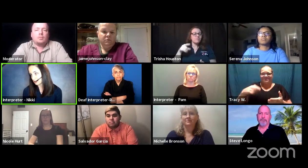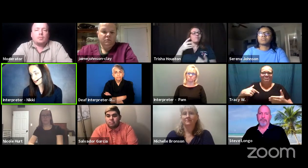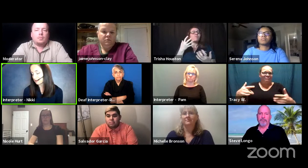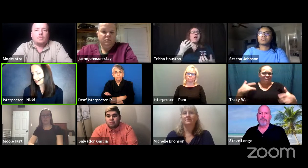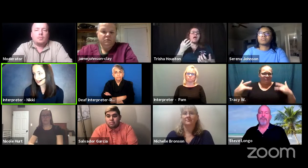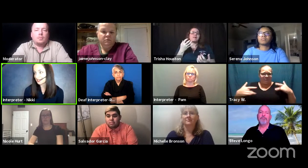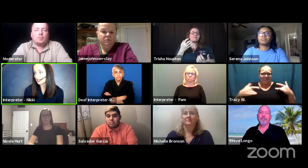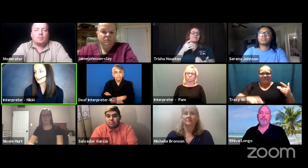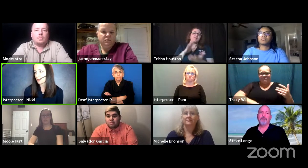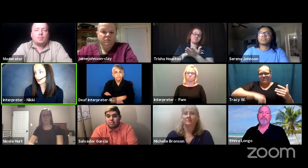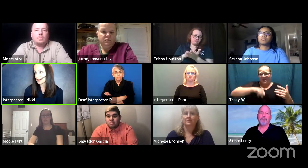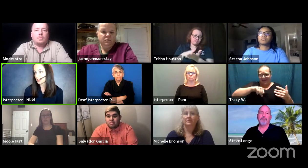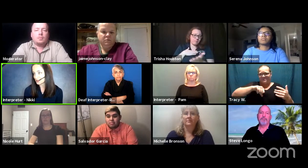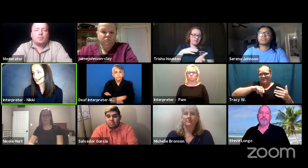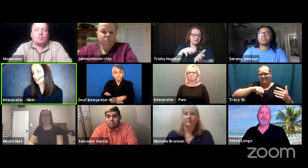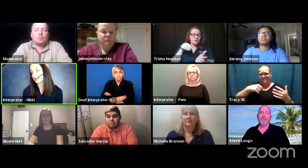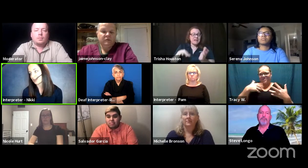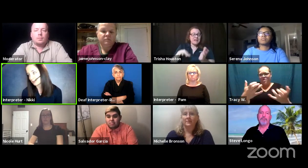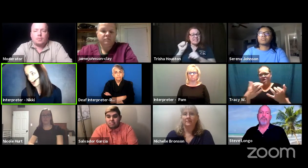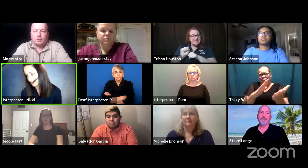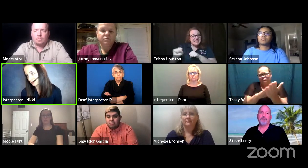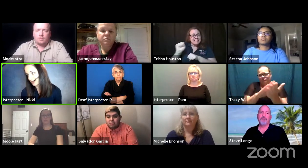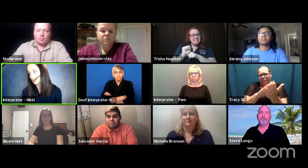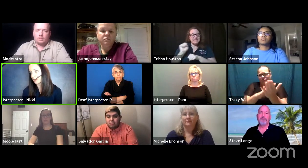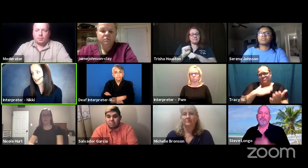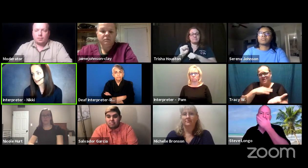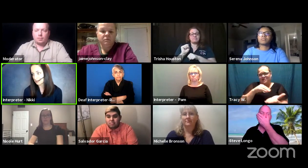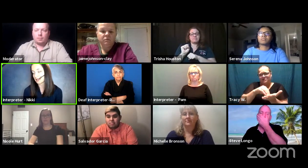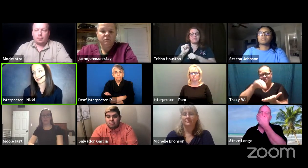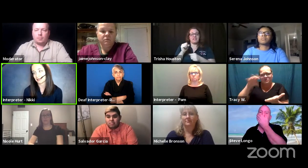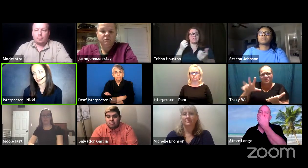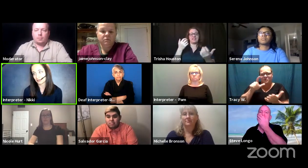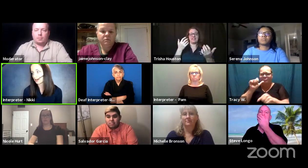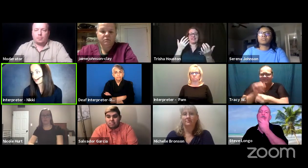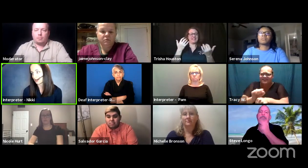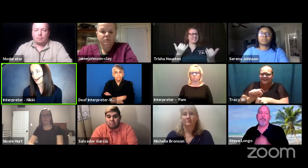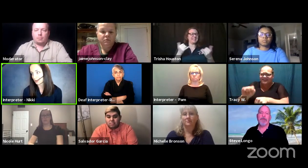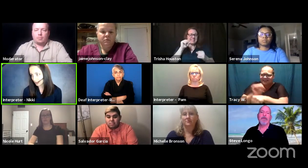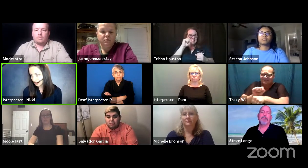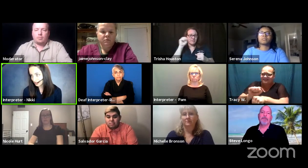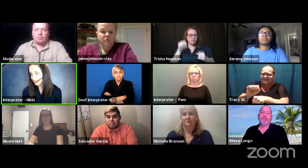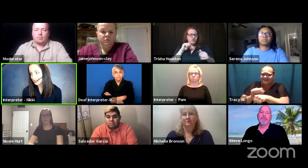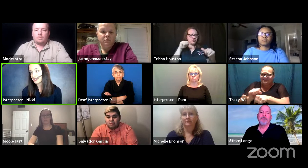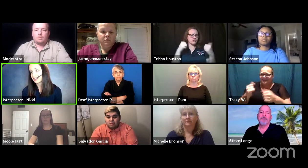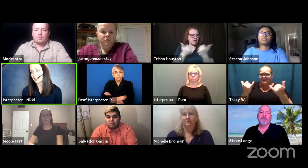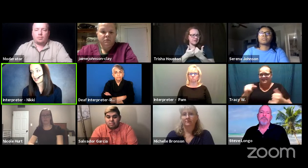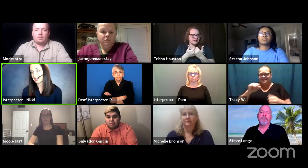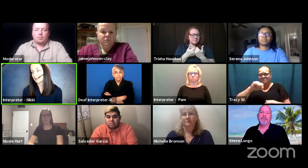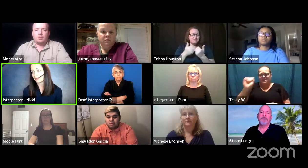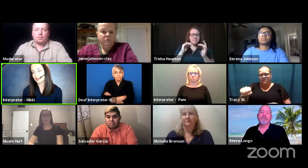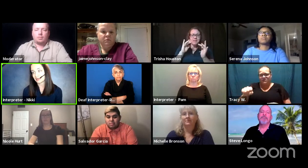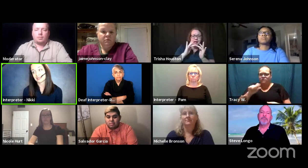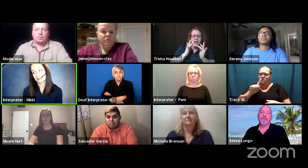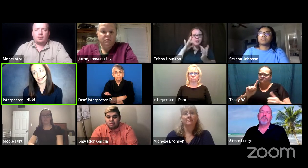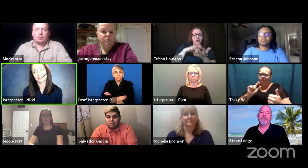bit of money for the agency, and I'm very proud of them, and I want to commend their very, very hard work. This semester has